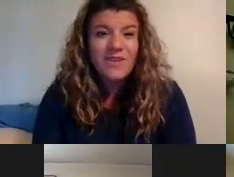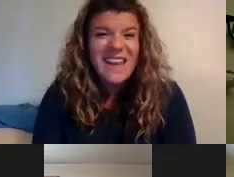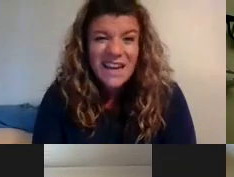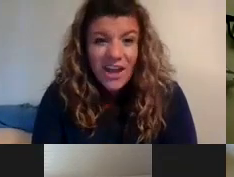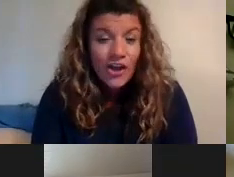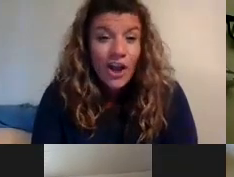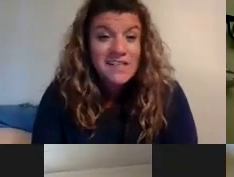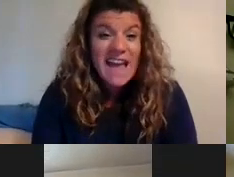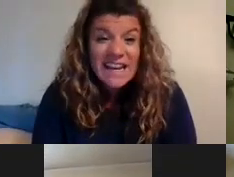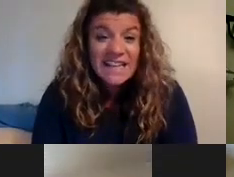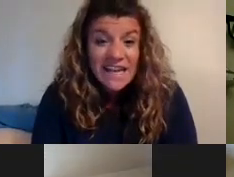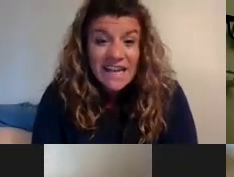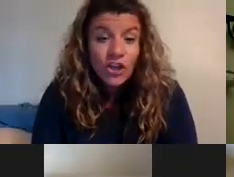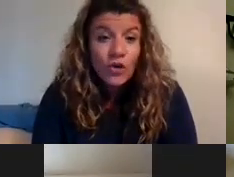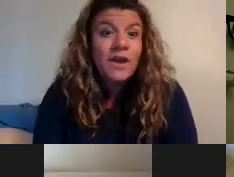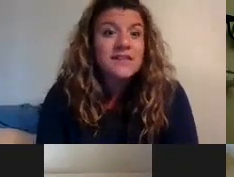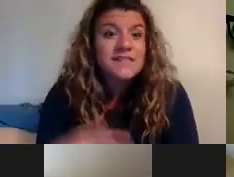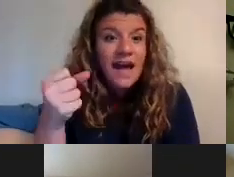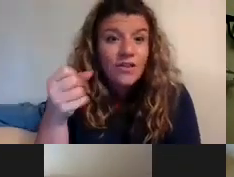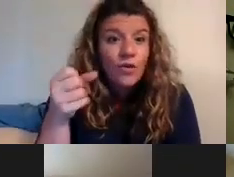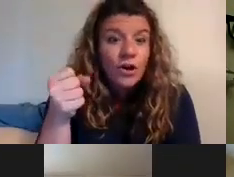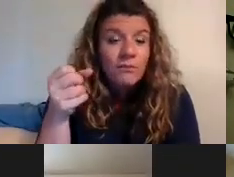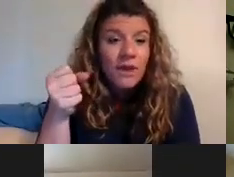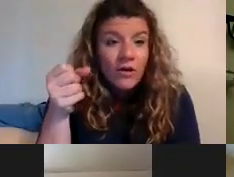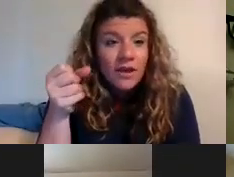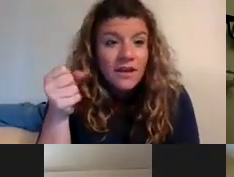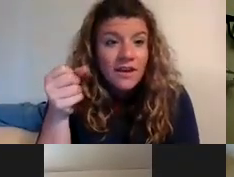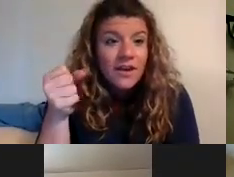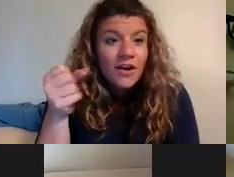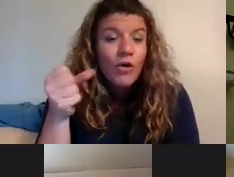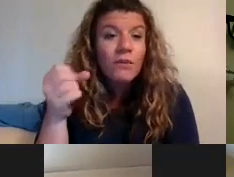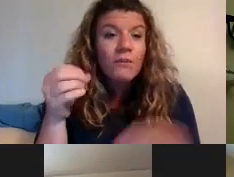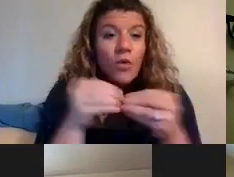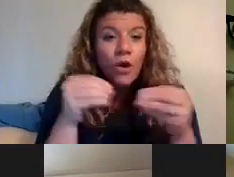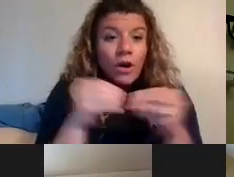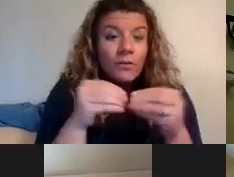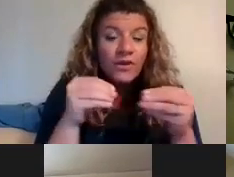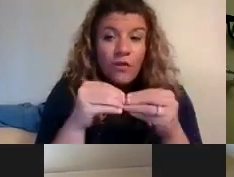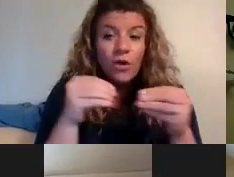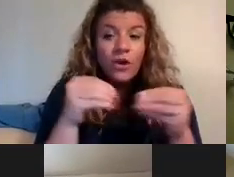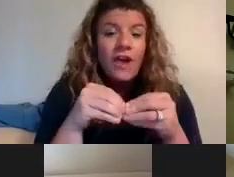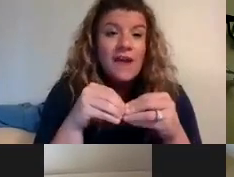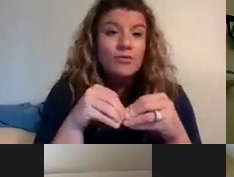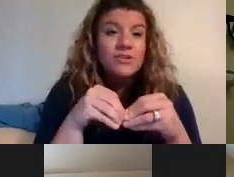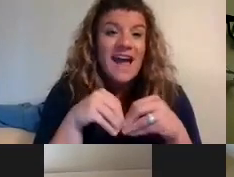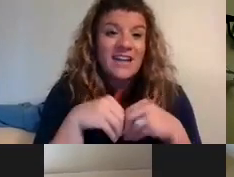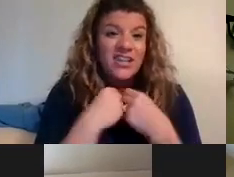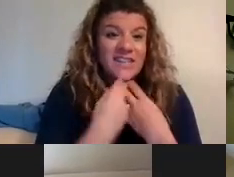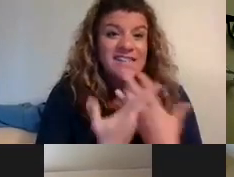need, technically you can sign the word milk or more before you're able to actually say